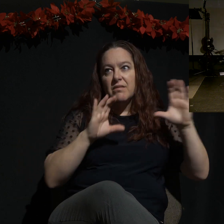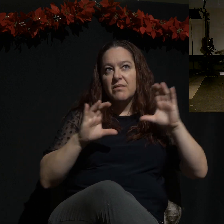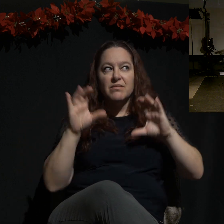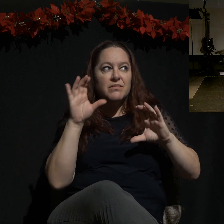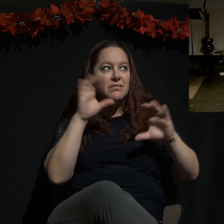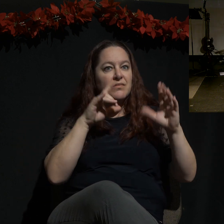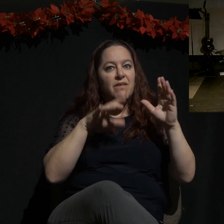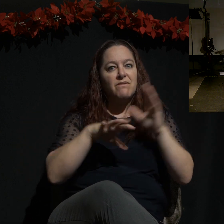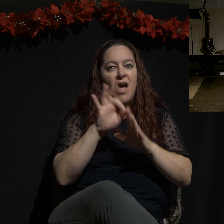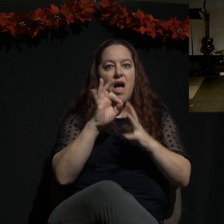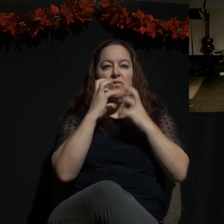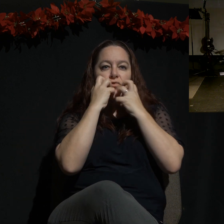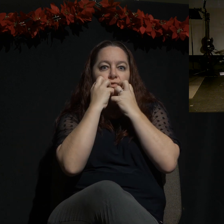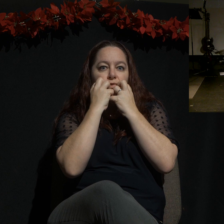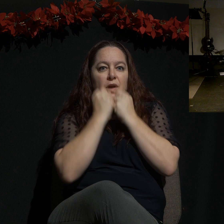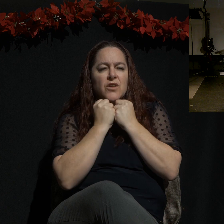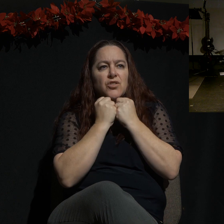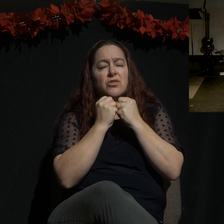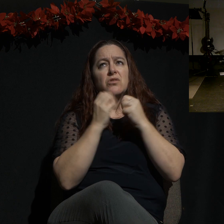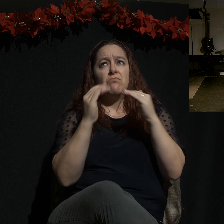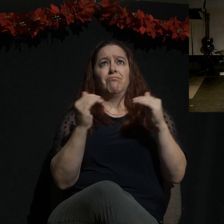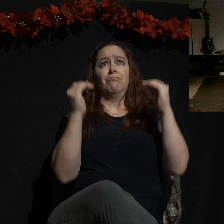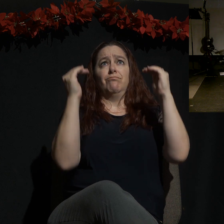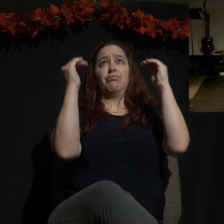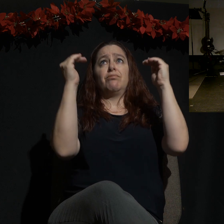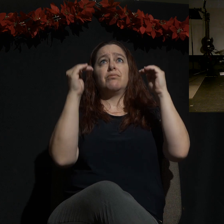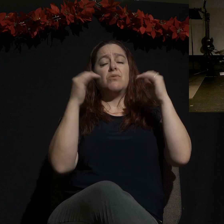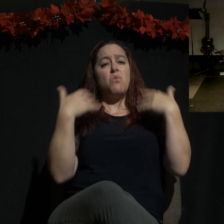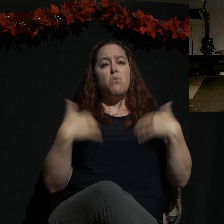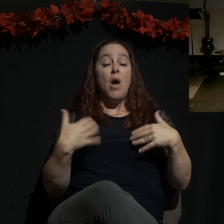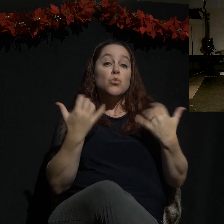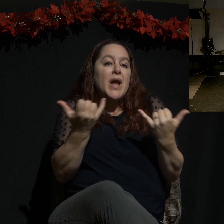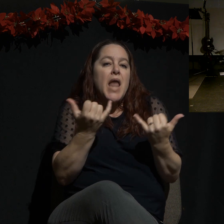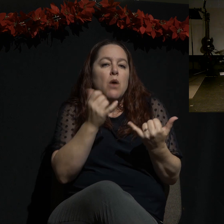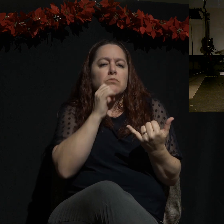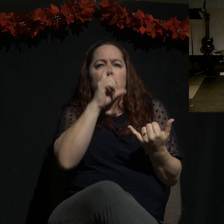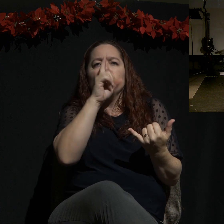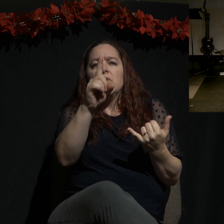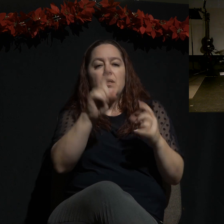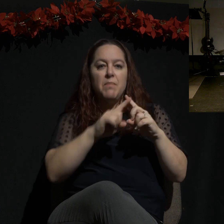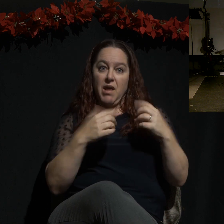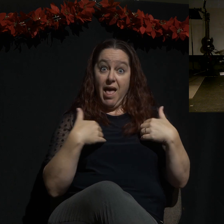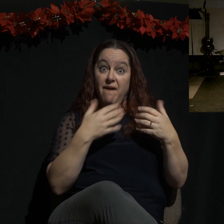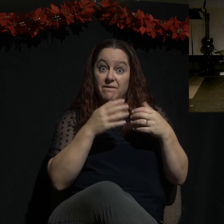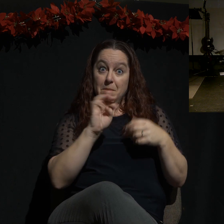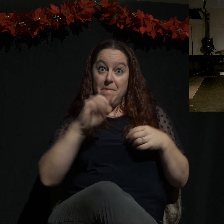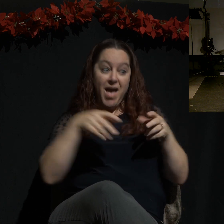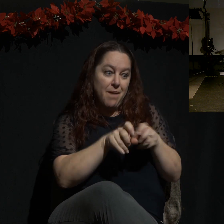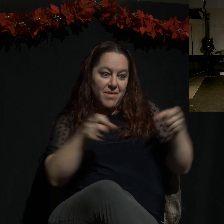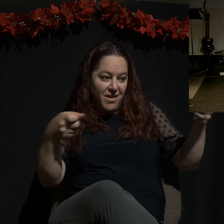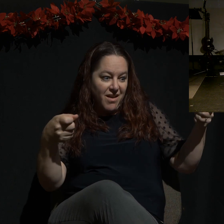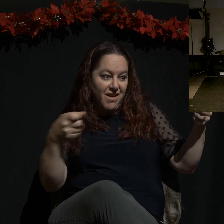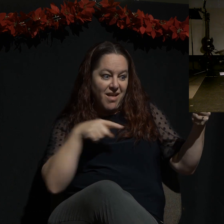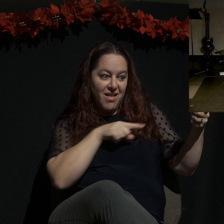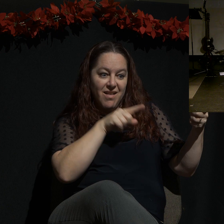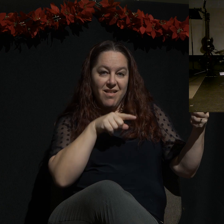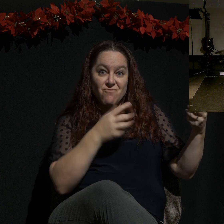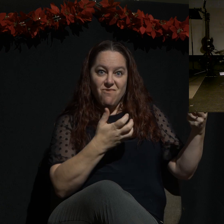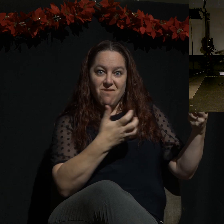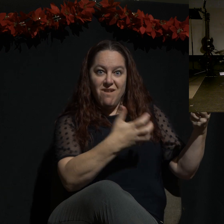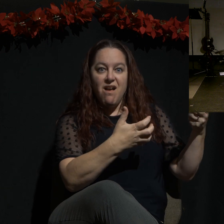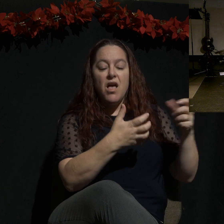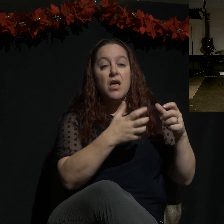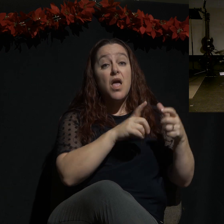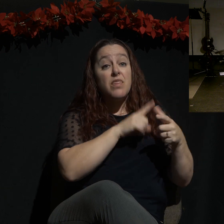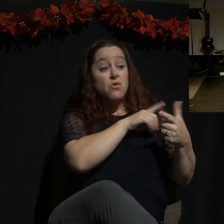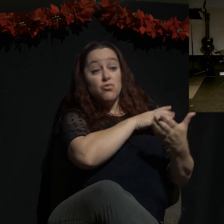trying to find something of great value. Right now, it's not real. It's just this map that they have. And when they get there and